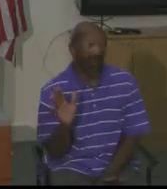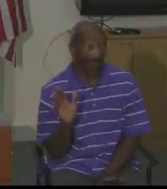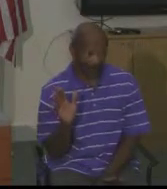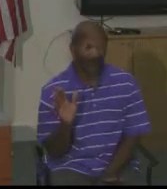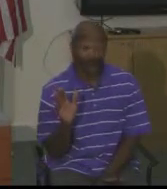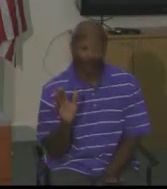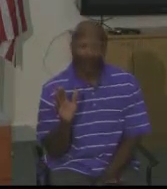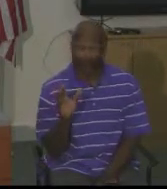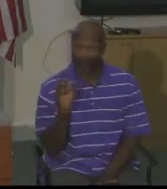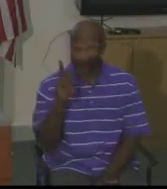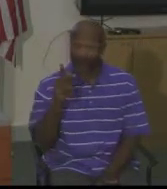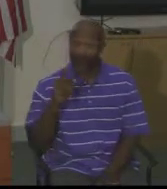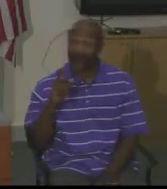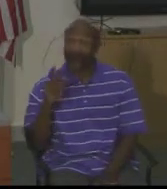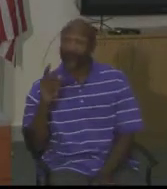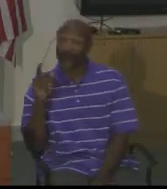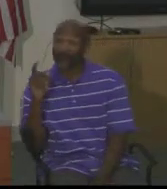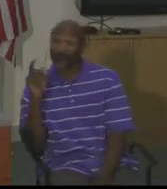Another question?